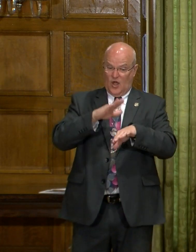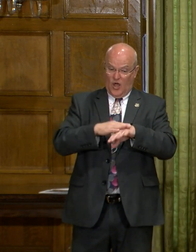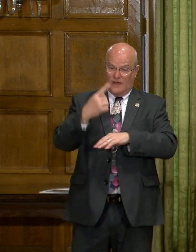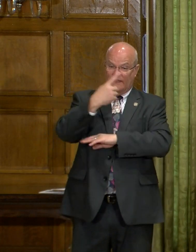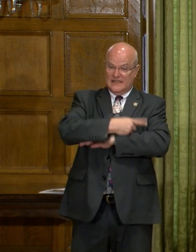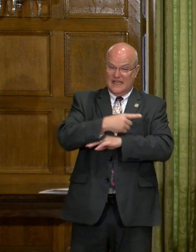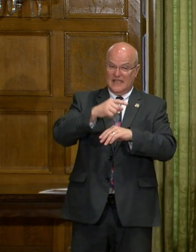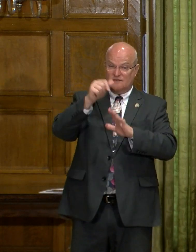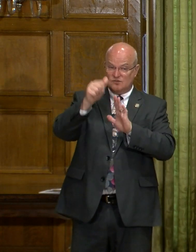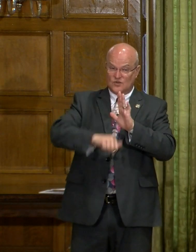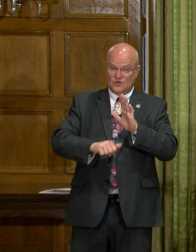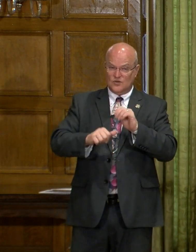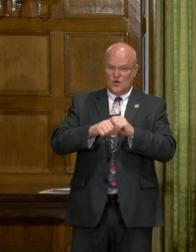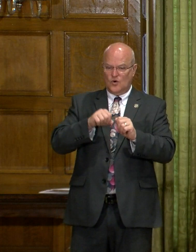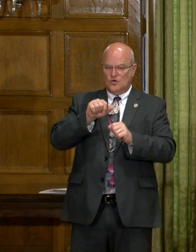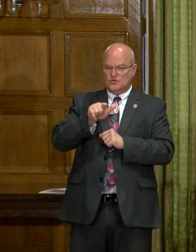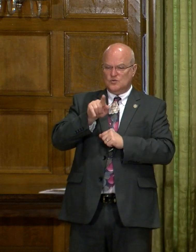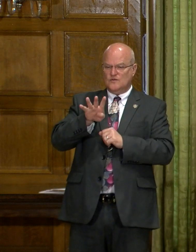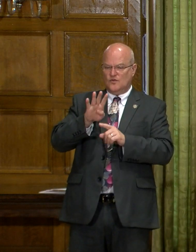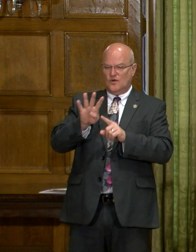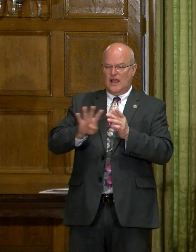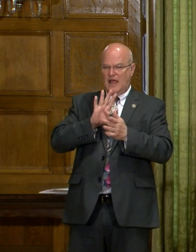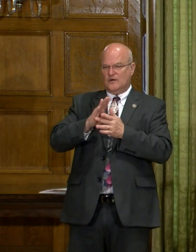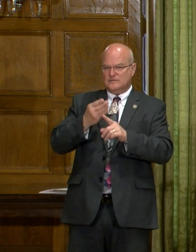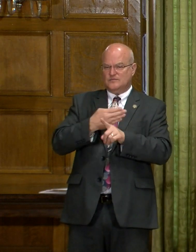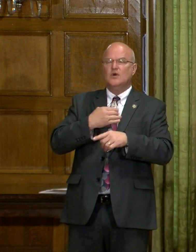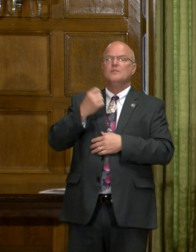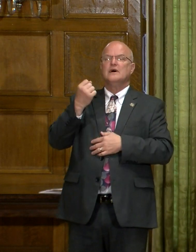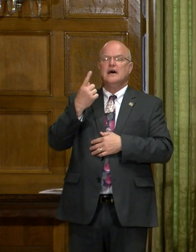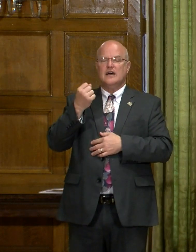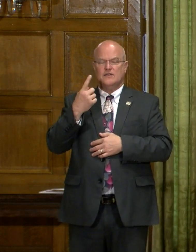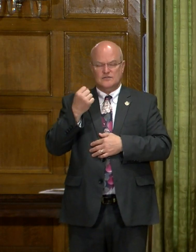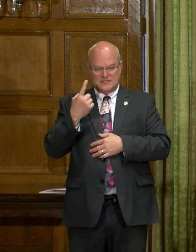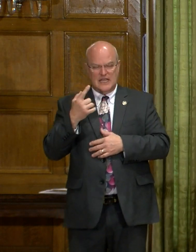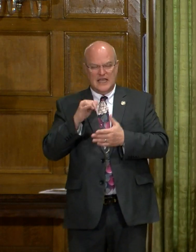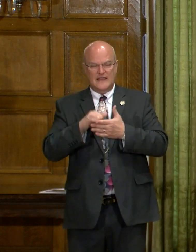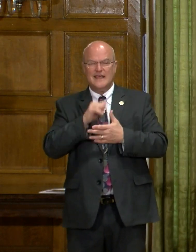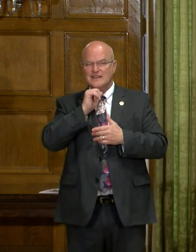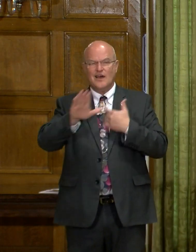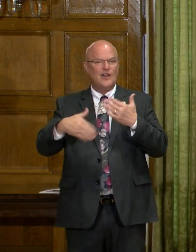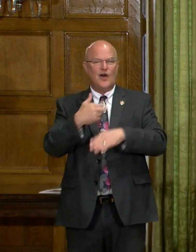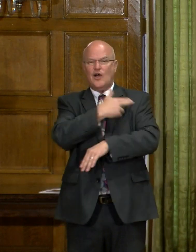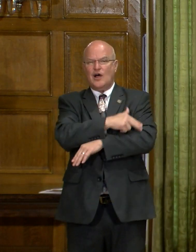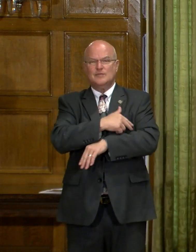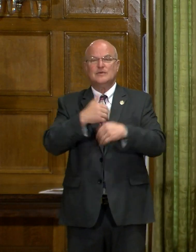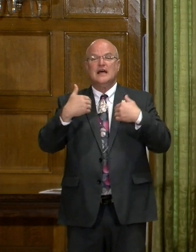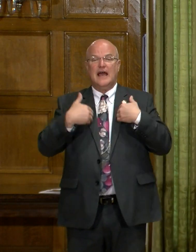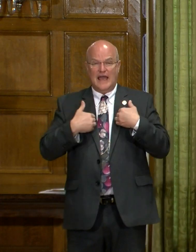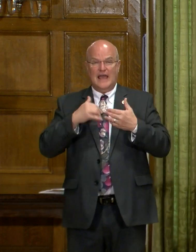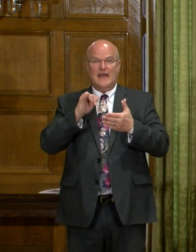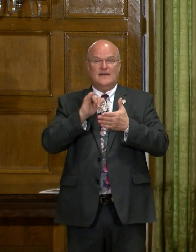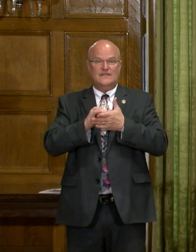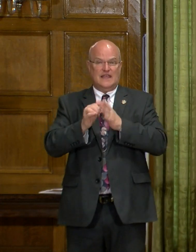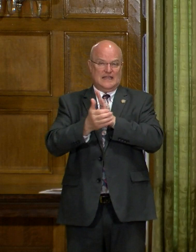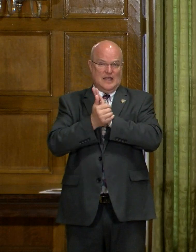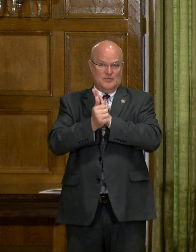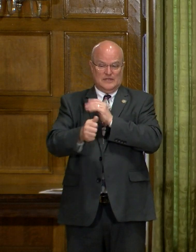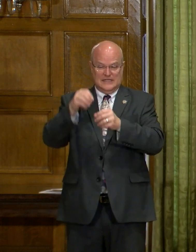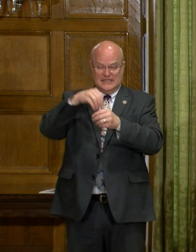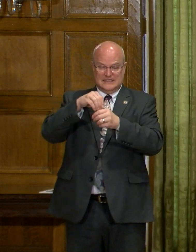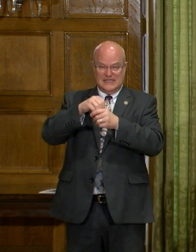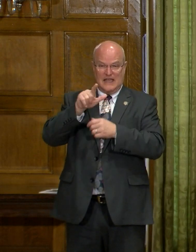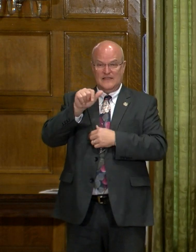surgery, or at least within 24 hours, but understanding the practicalities that not all hospitals do have that within